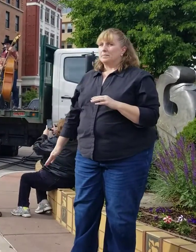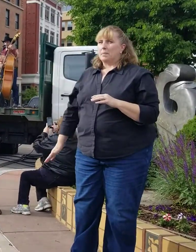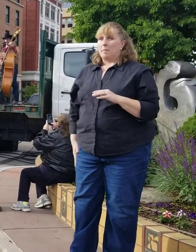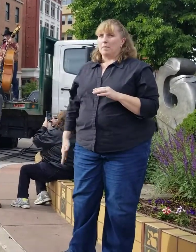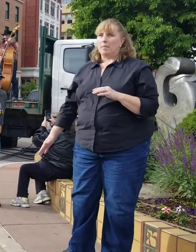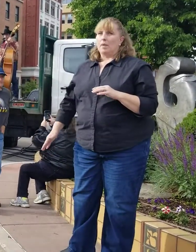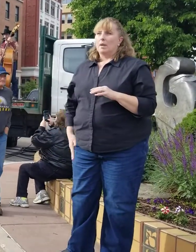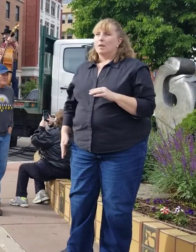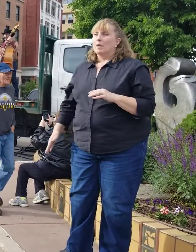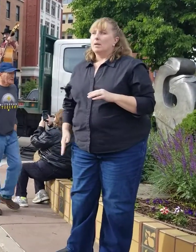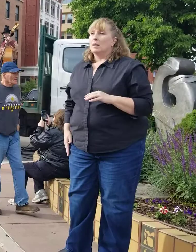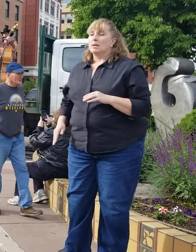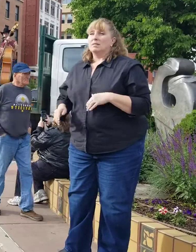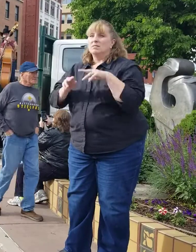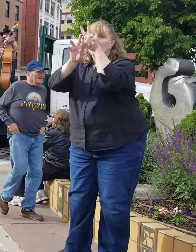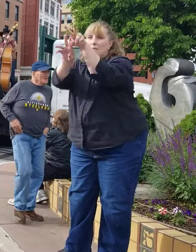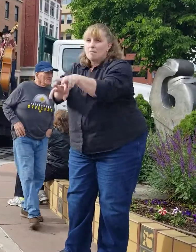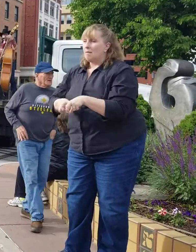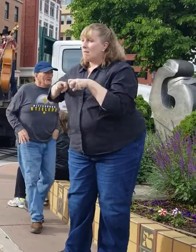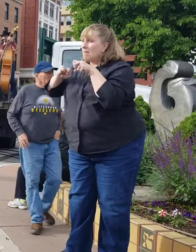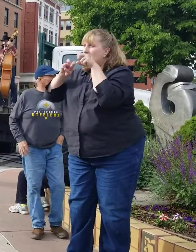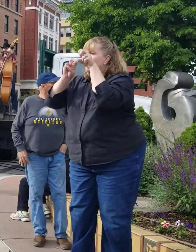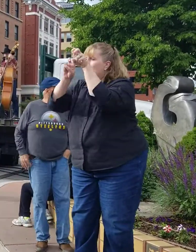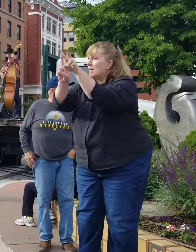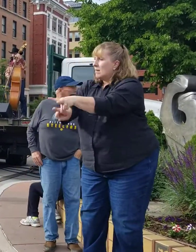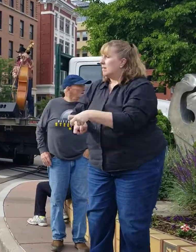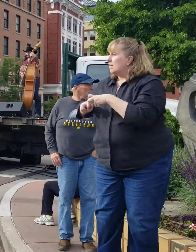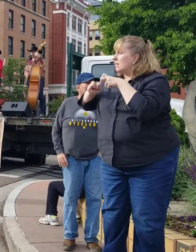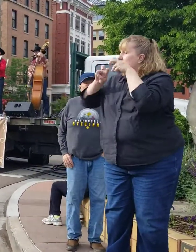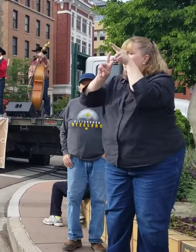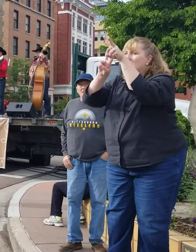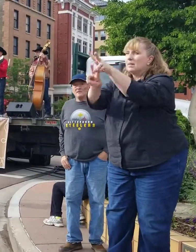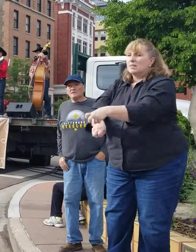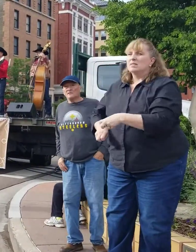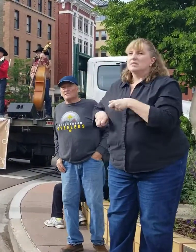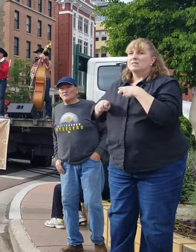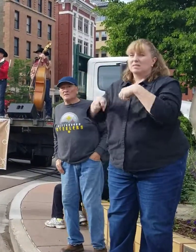Their friends are still on fire and their hooves are named steel.